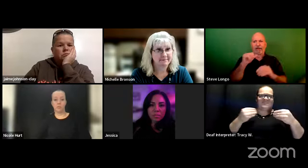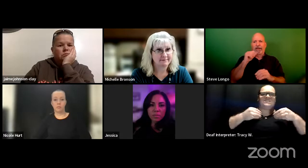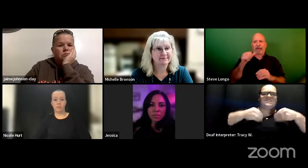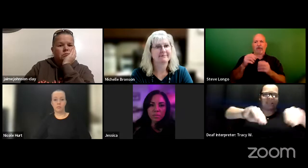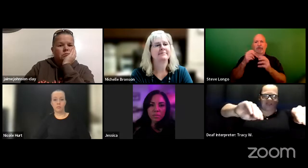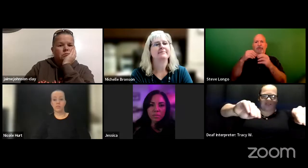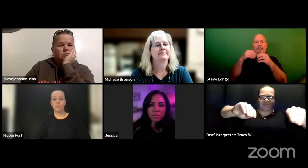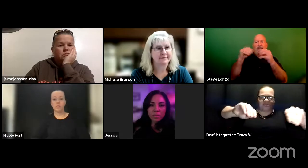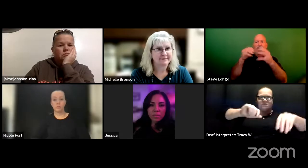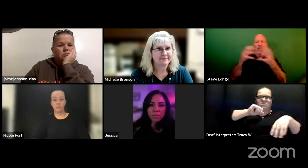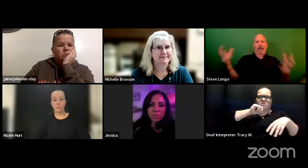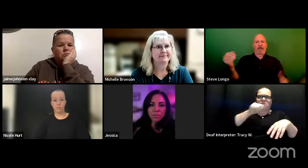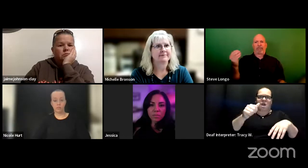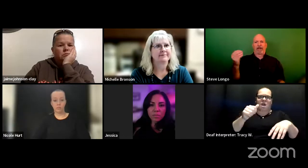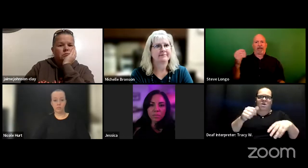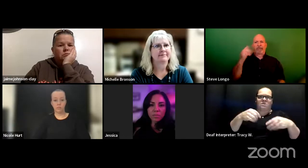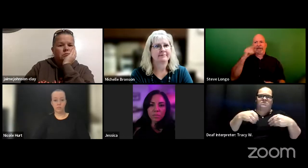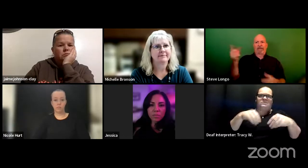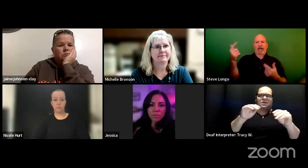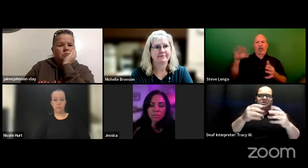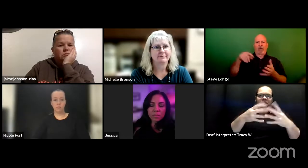focus is more on